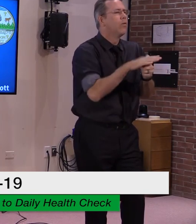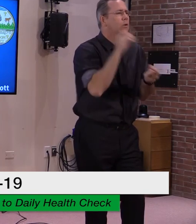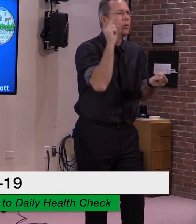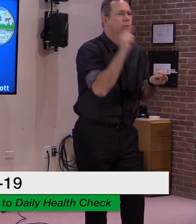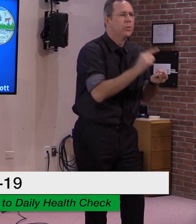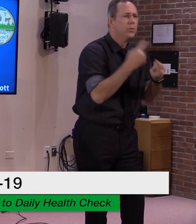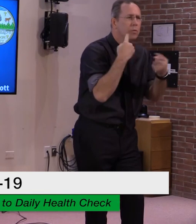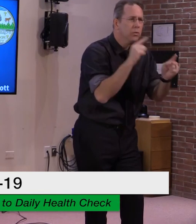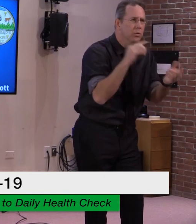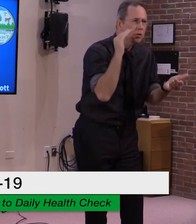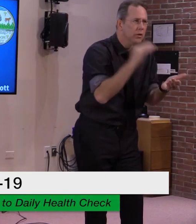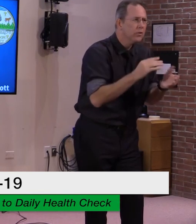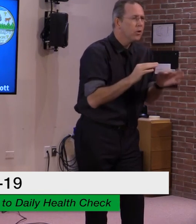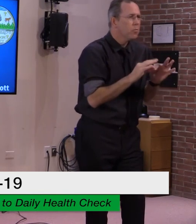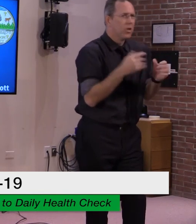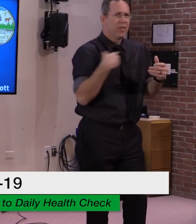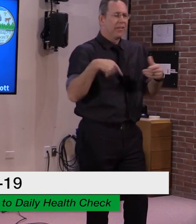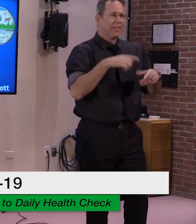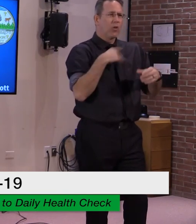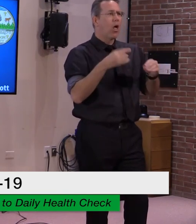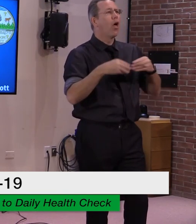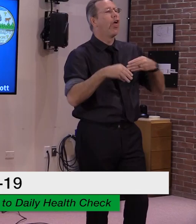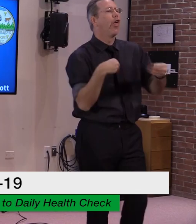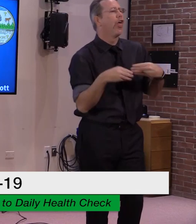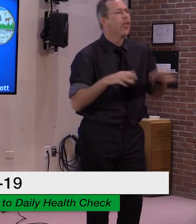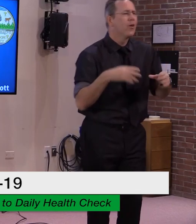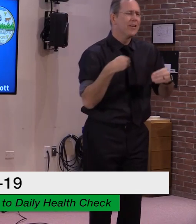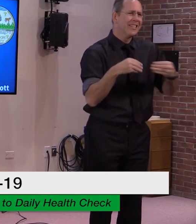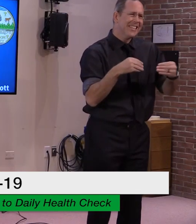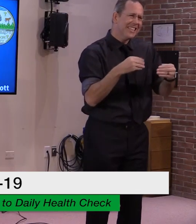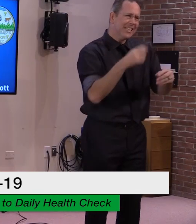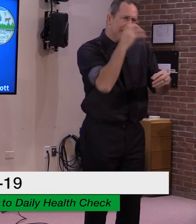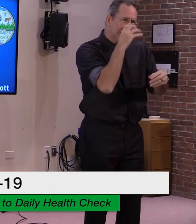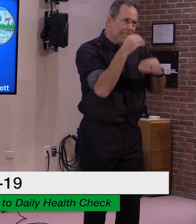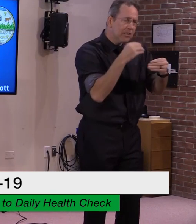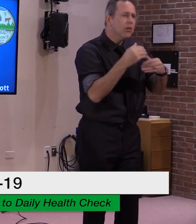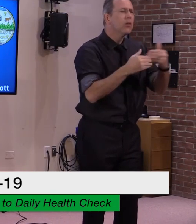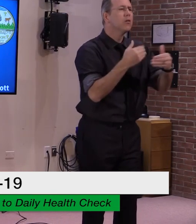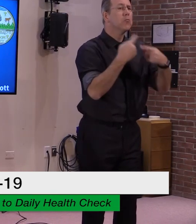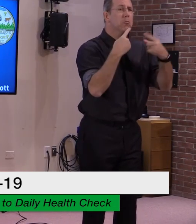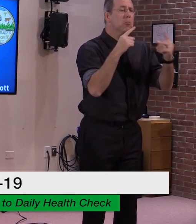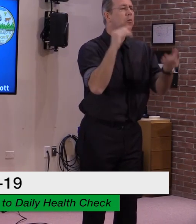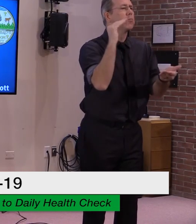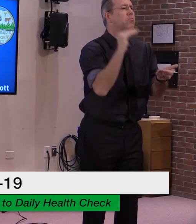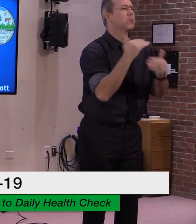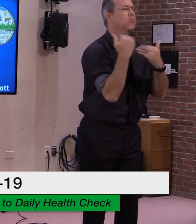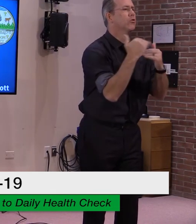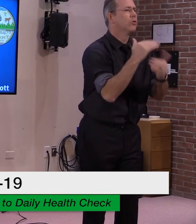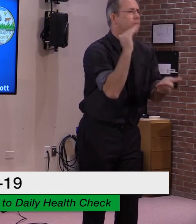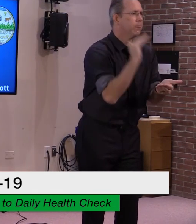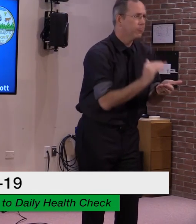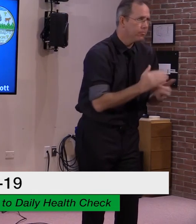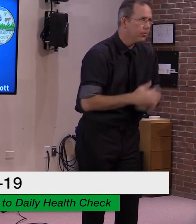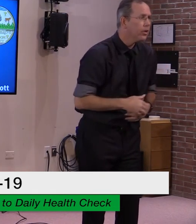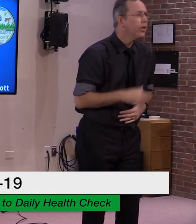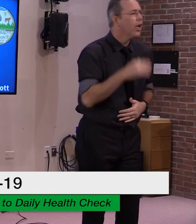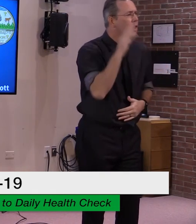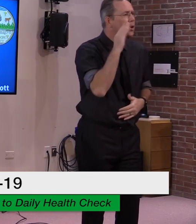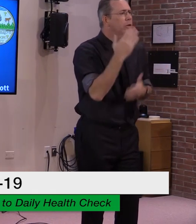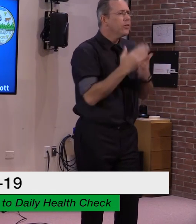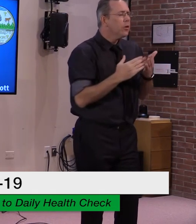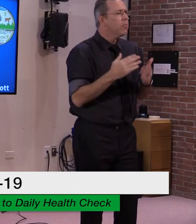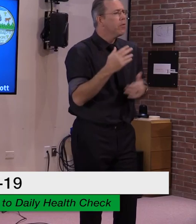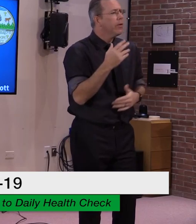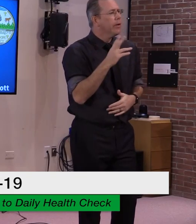i also want to let you know and the vpa is aware based on our current data that unfortunately will be postponing the start of